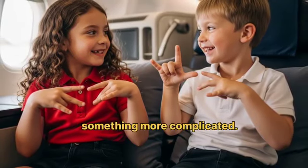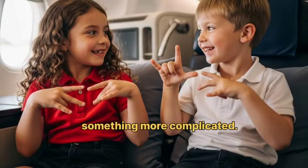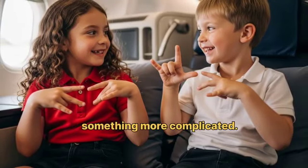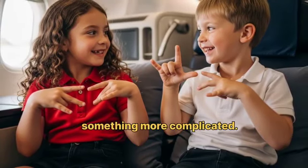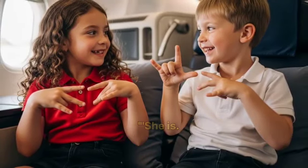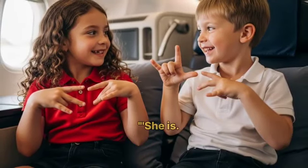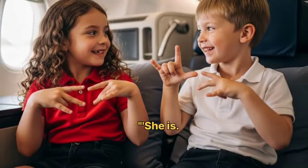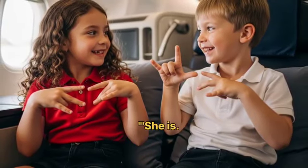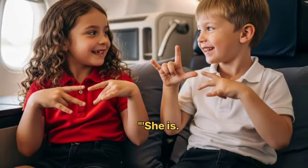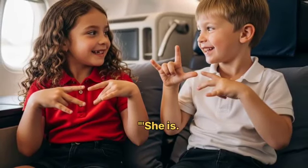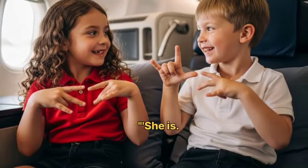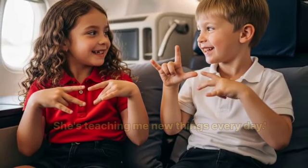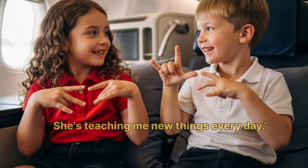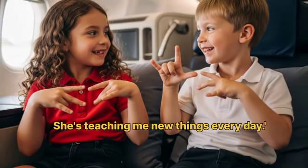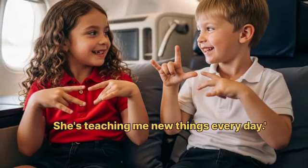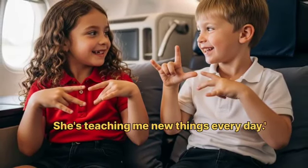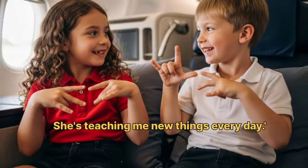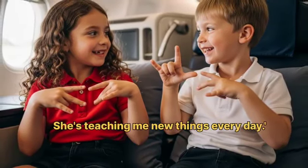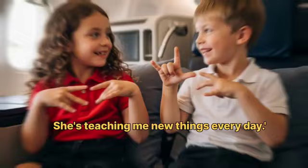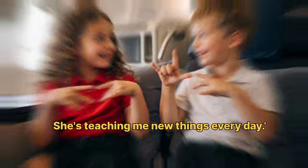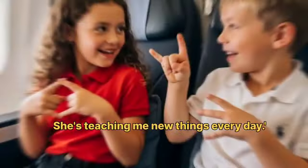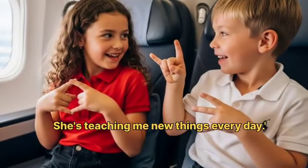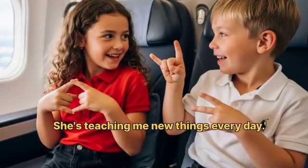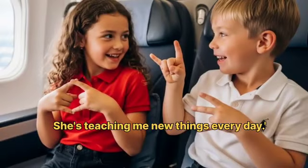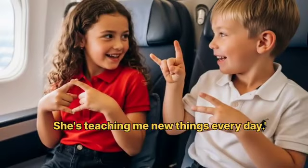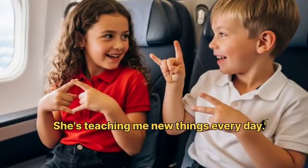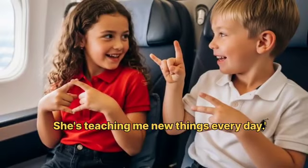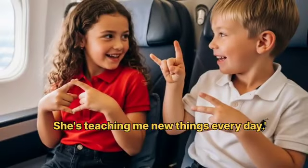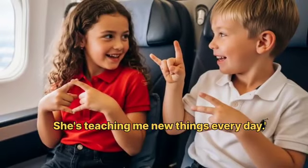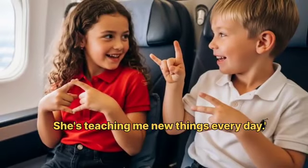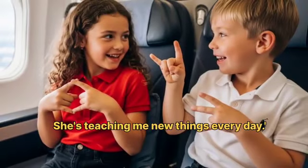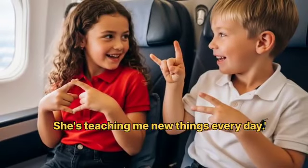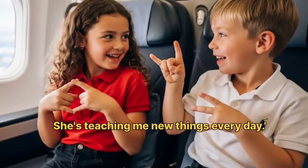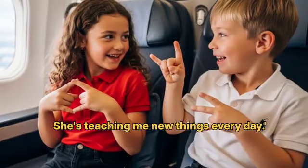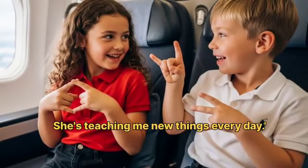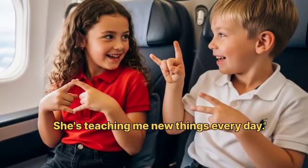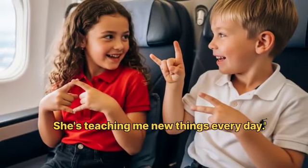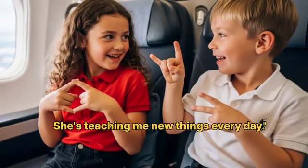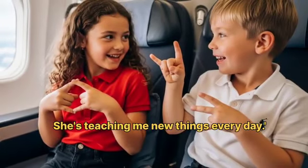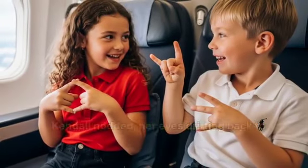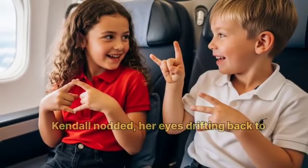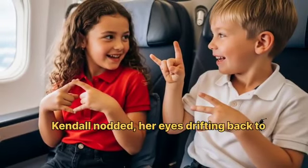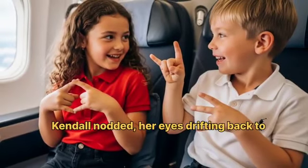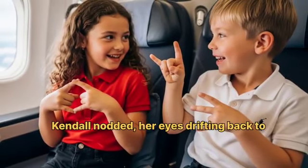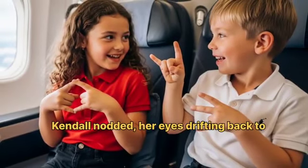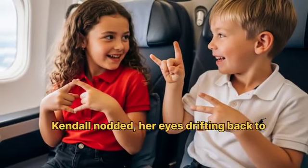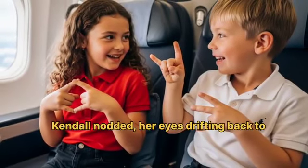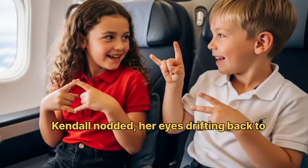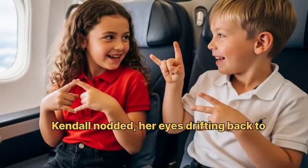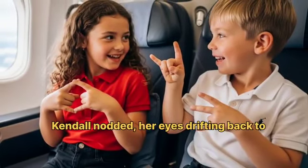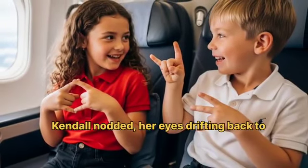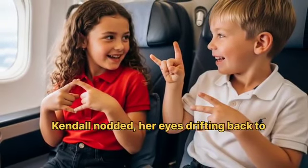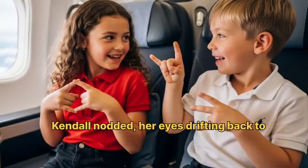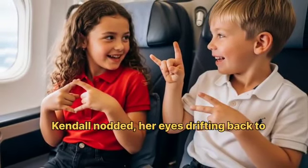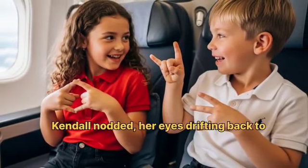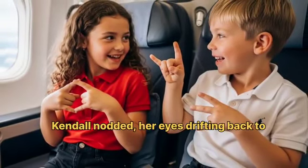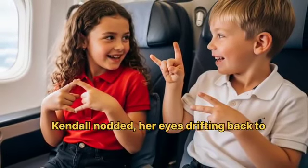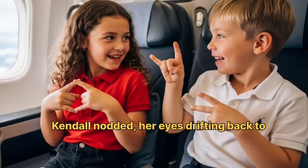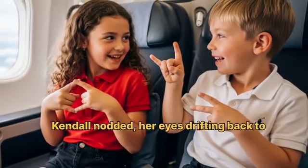complicated. "She is. She's teaching me new things every day." Kendall nodded, her eyes drifting back to the